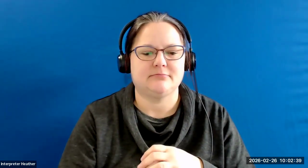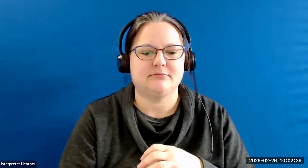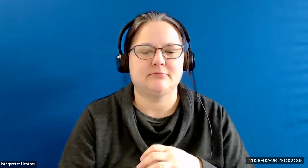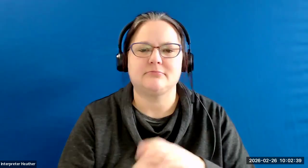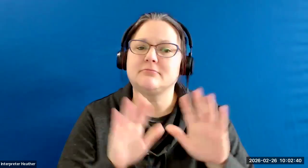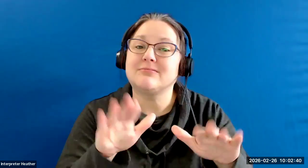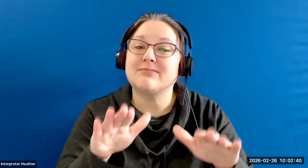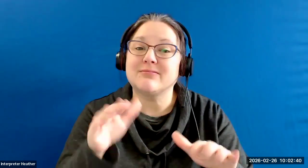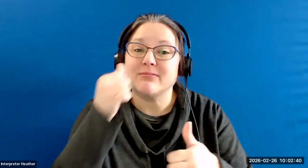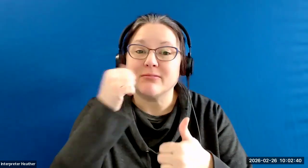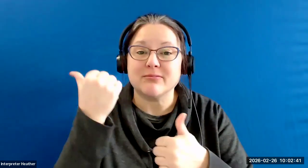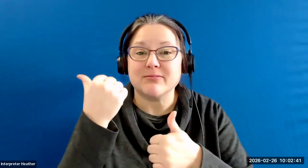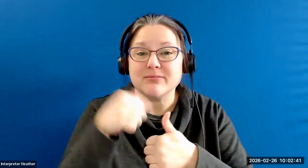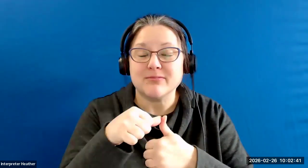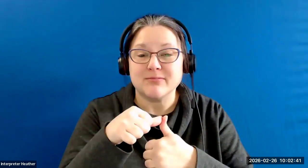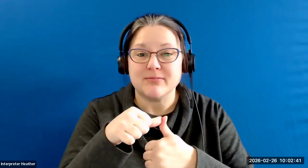Whoa.